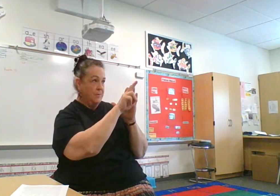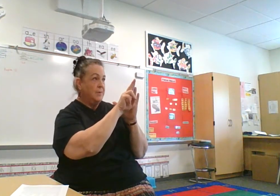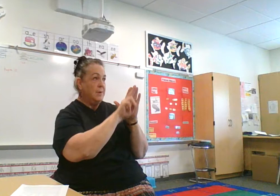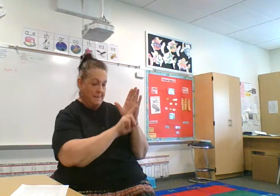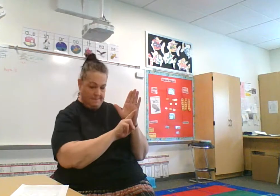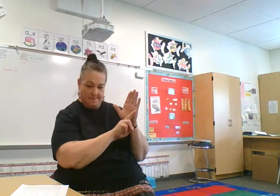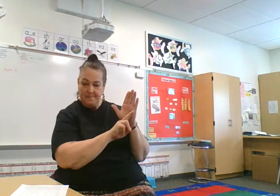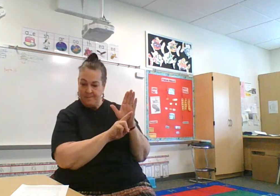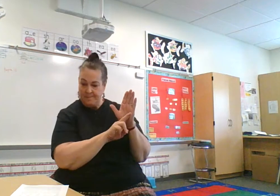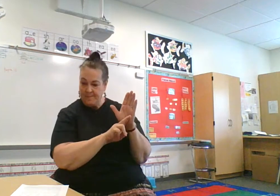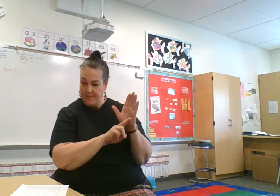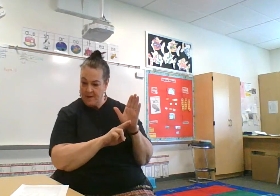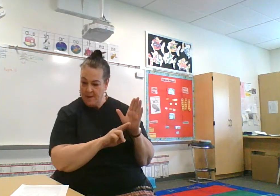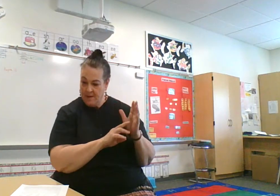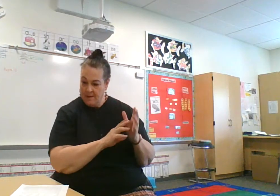Yeah.